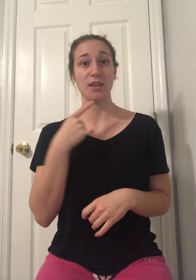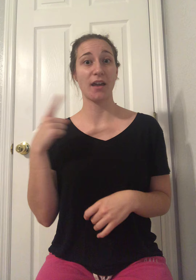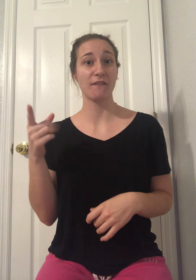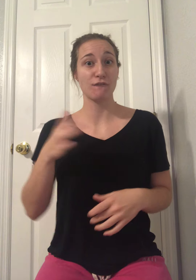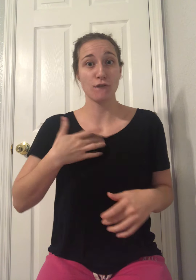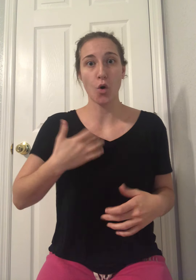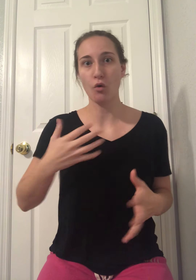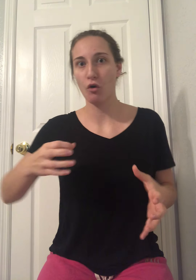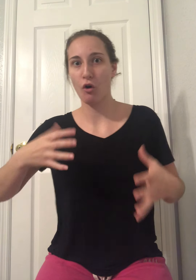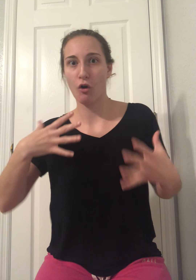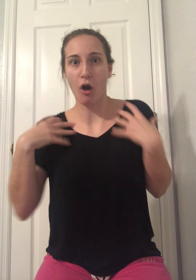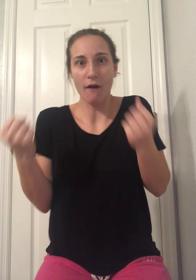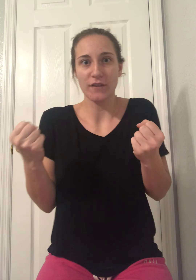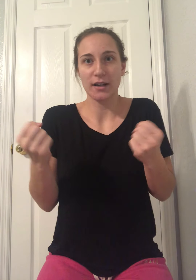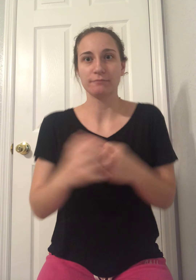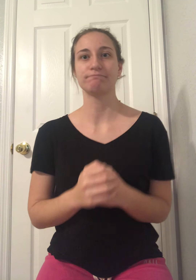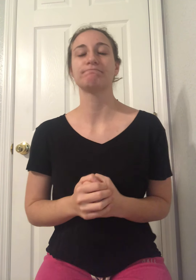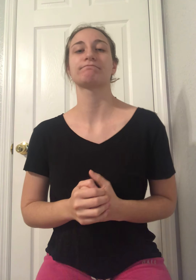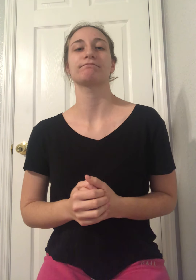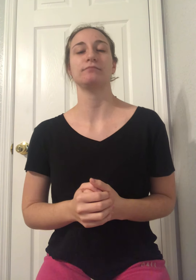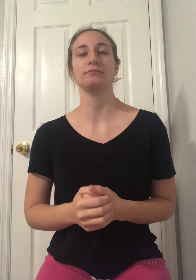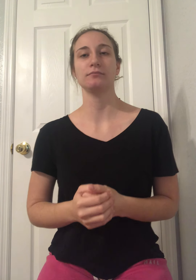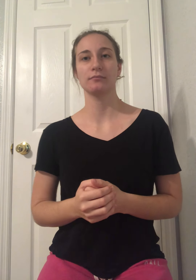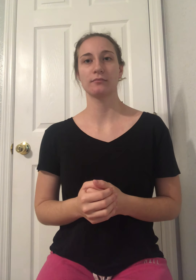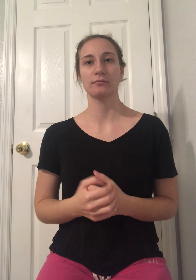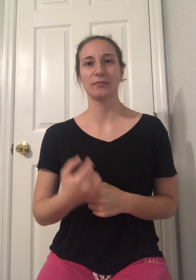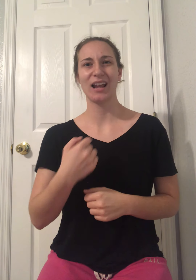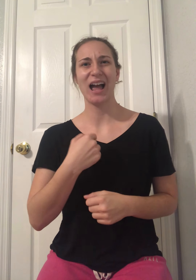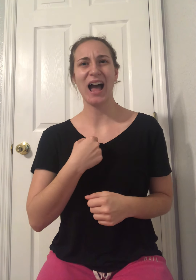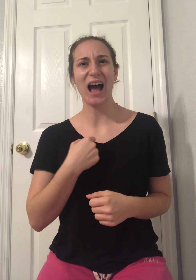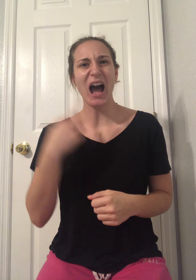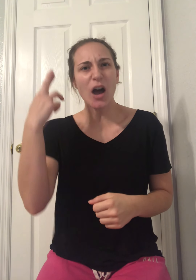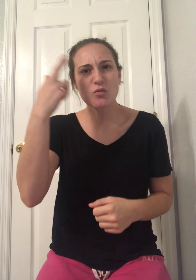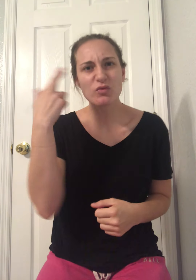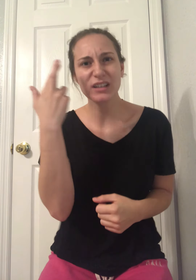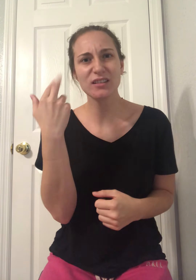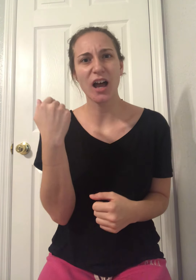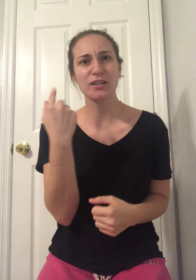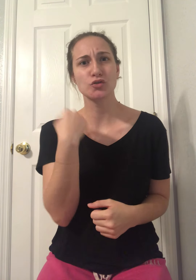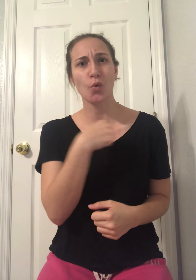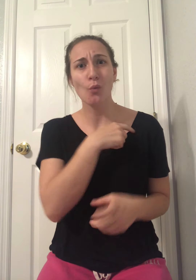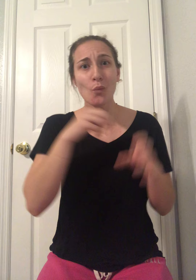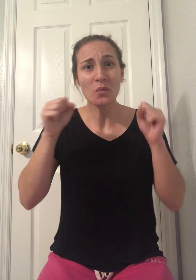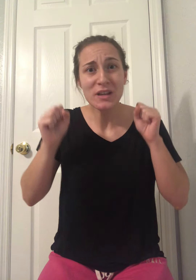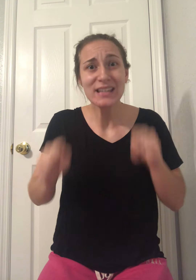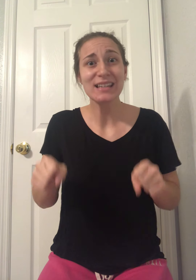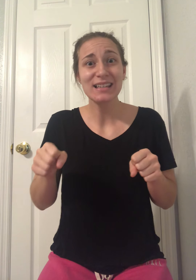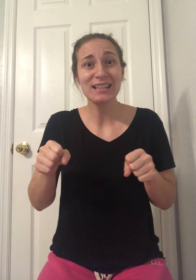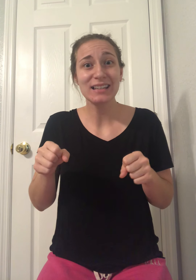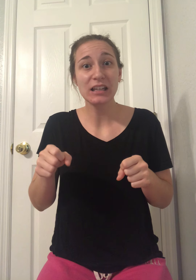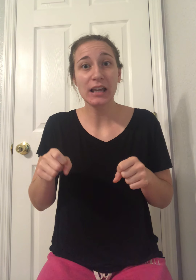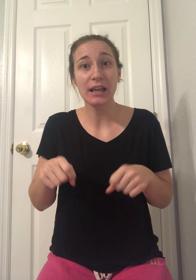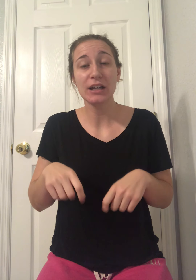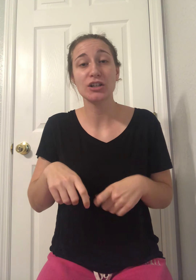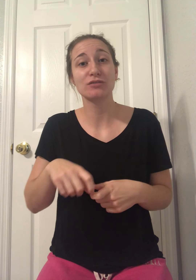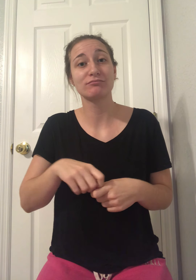change. And I realize we have full agency to shape and manage this transition instead of reluctantly